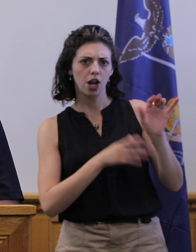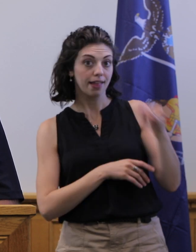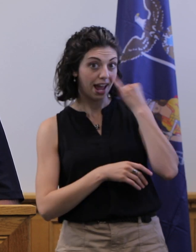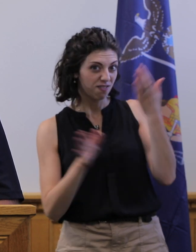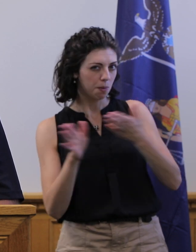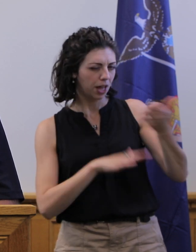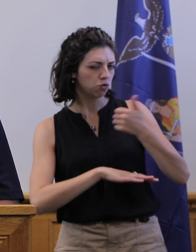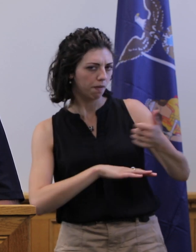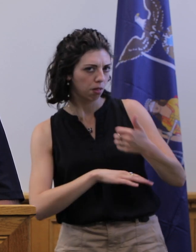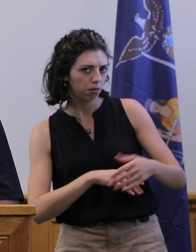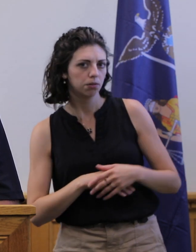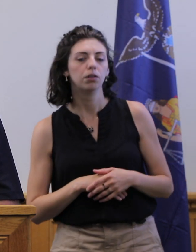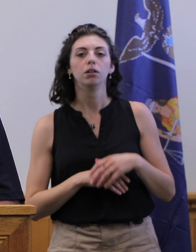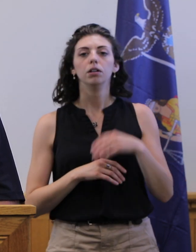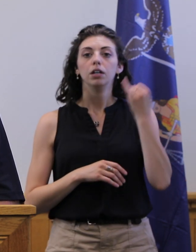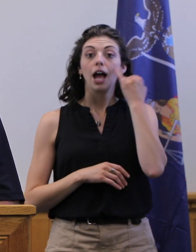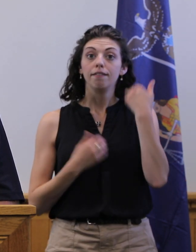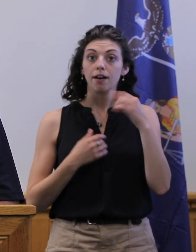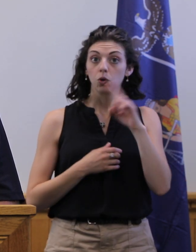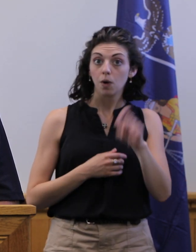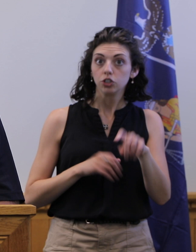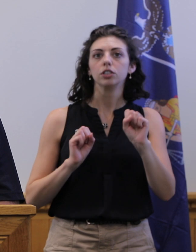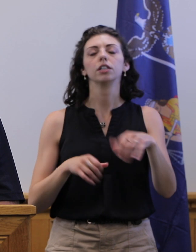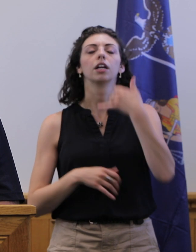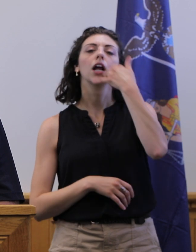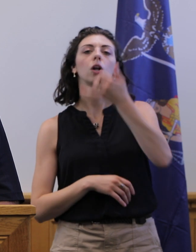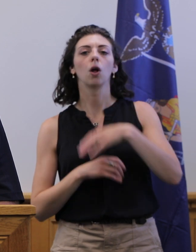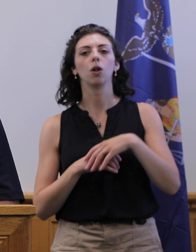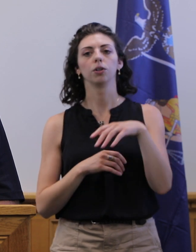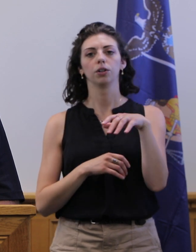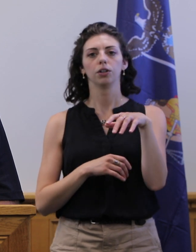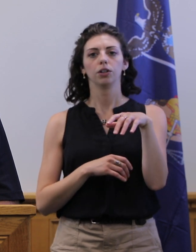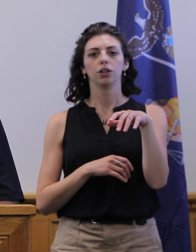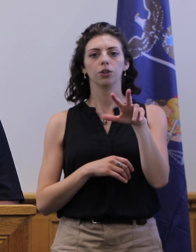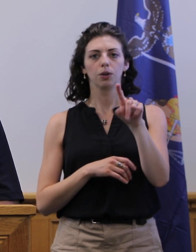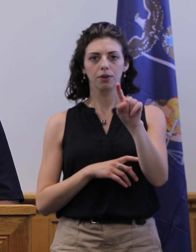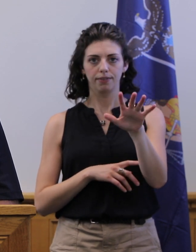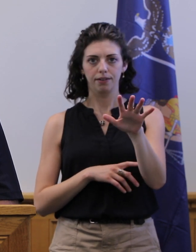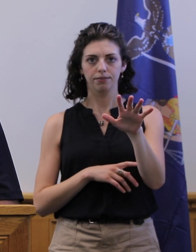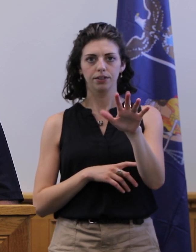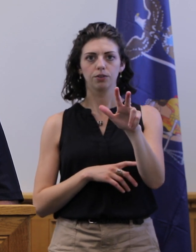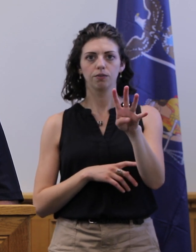if you have questions about COVID-19, please call the Health Department's hotline weekdays at